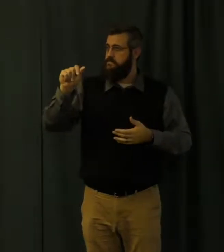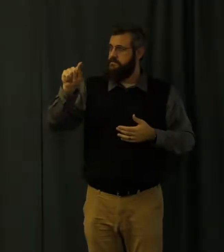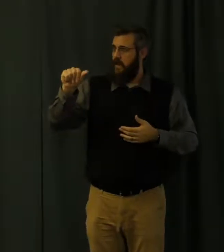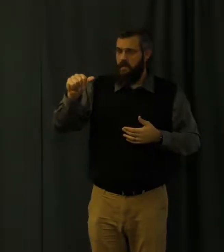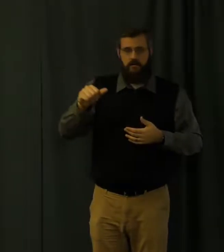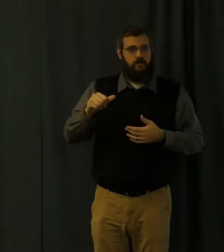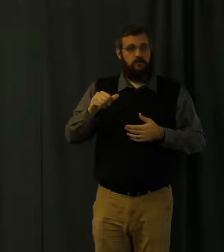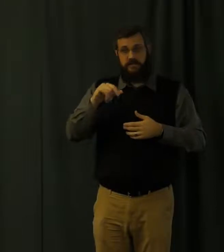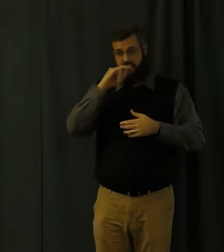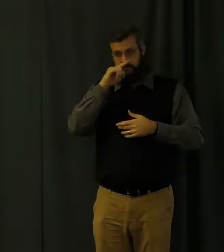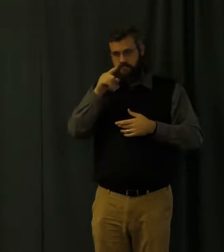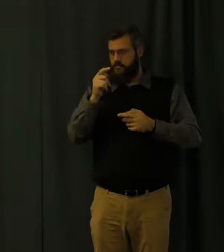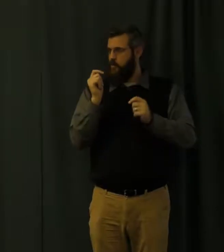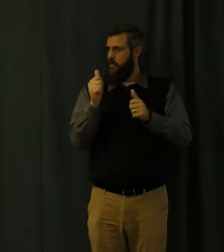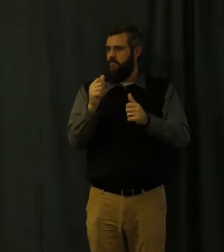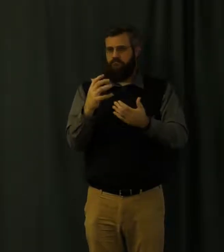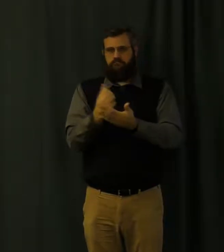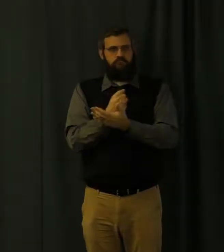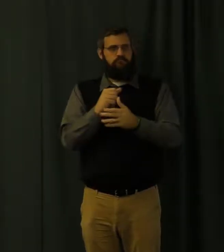assessment.